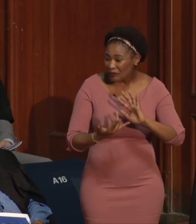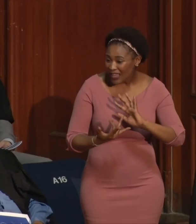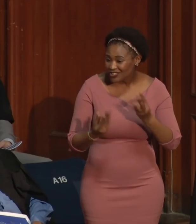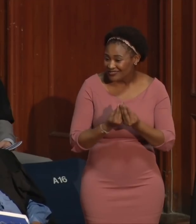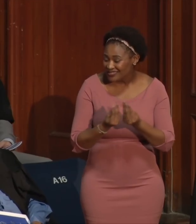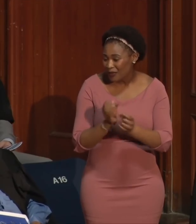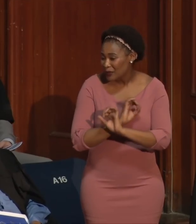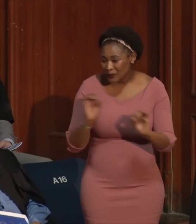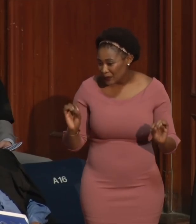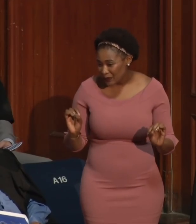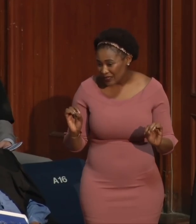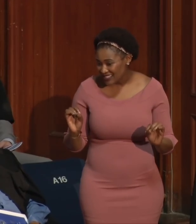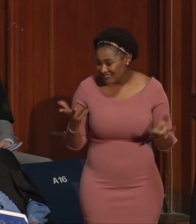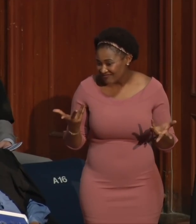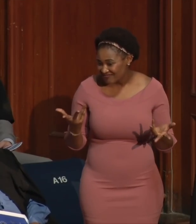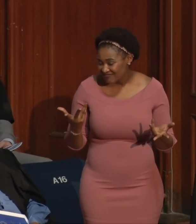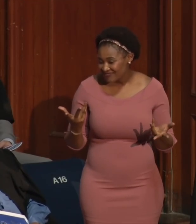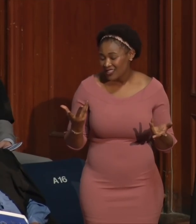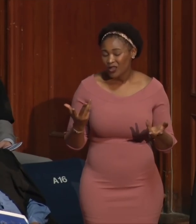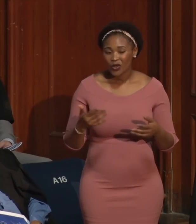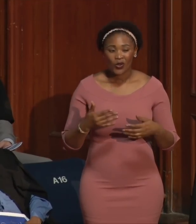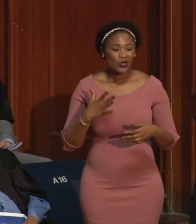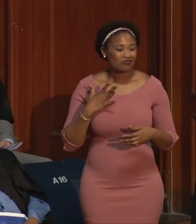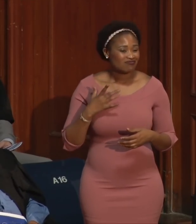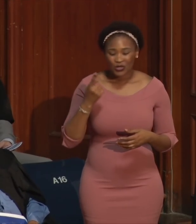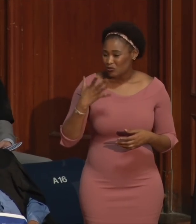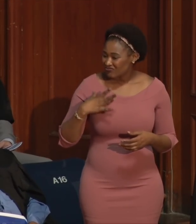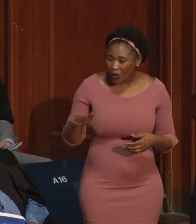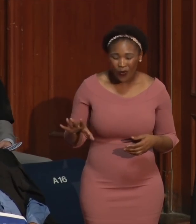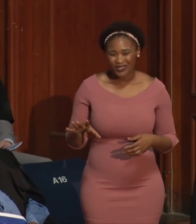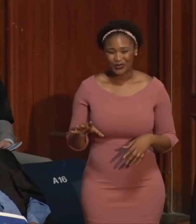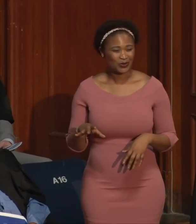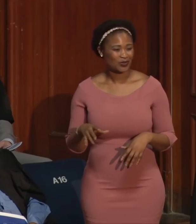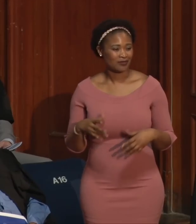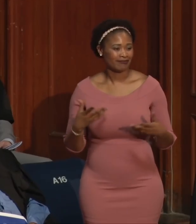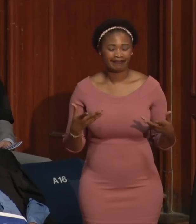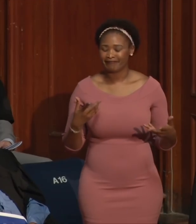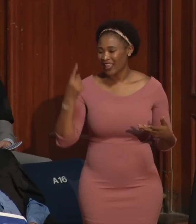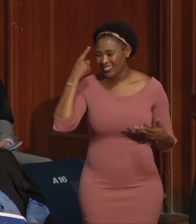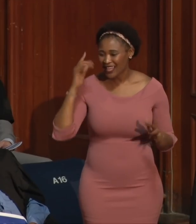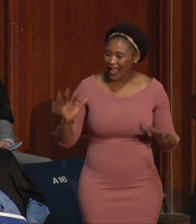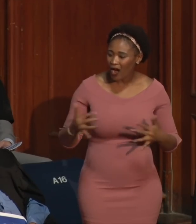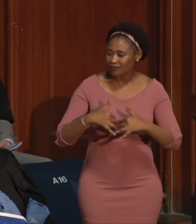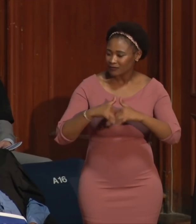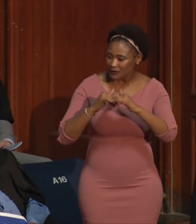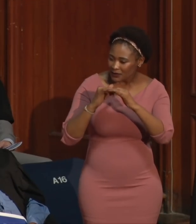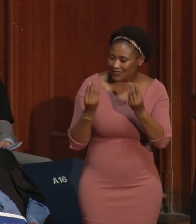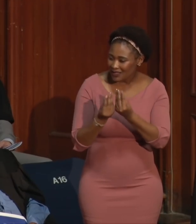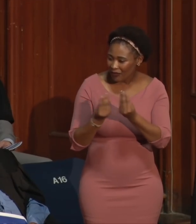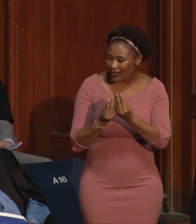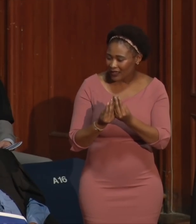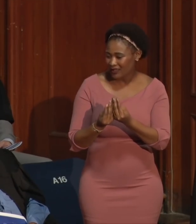yet that you want to make a reality, you don't want to figure out how to make up something, as Steve Jobs